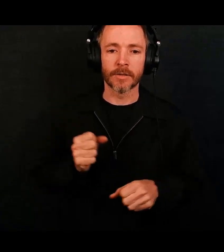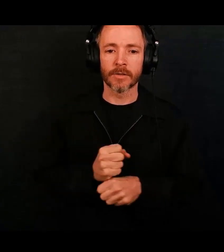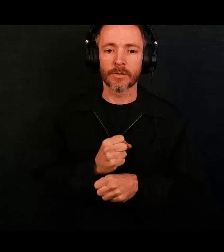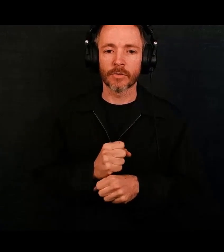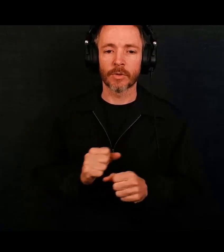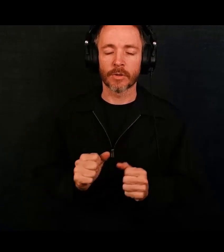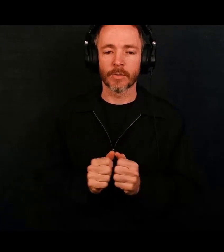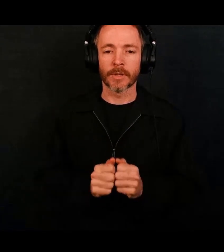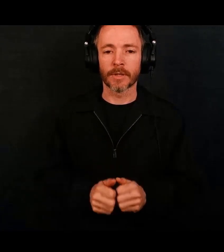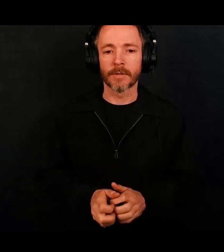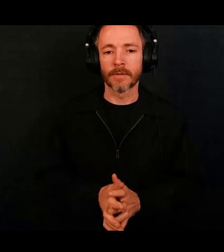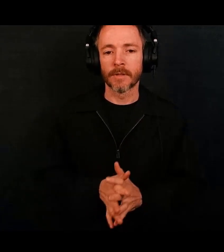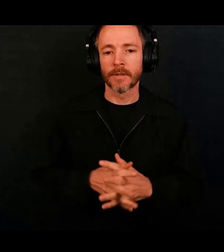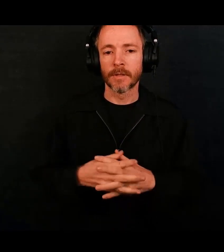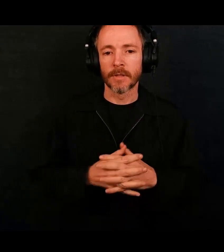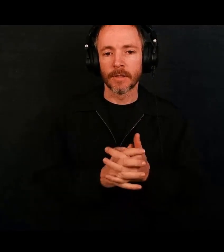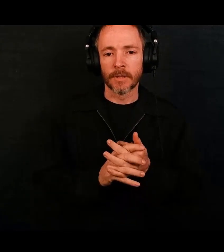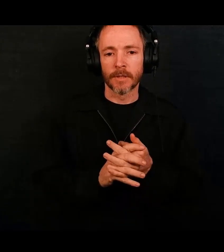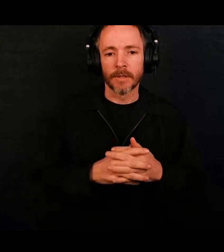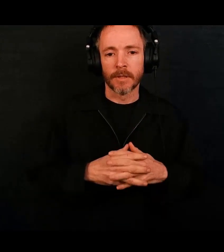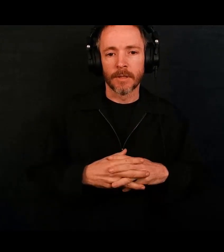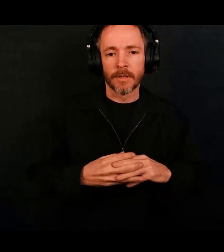easier to work with.